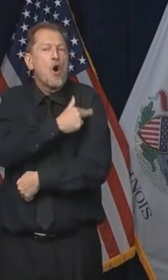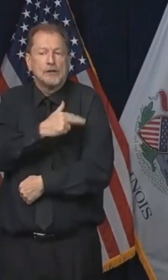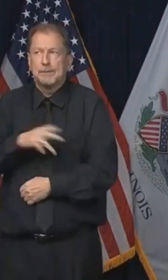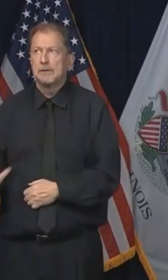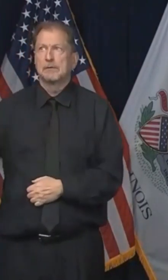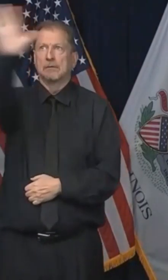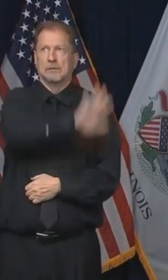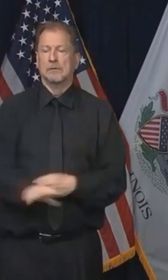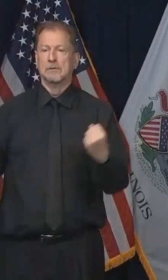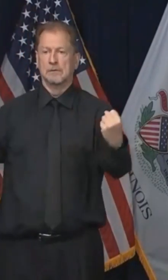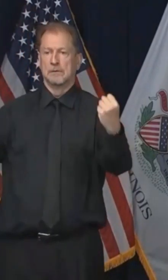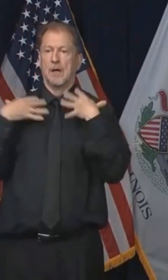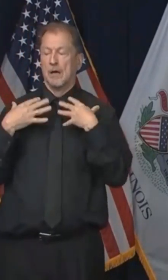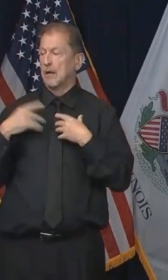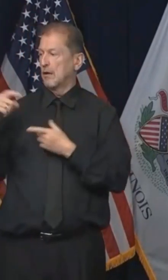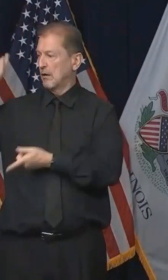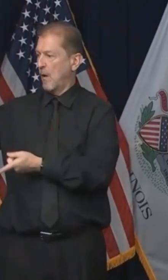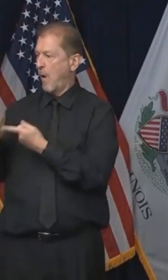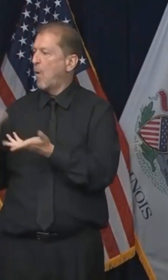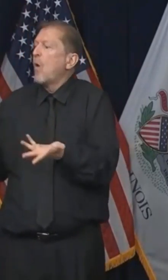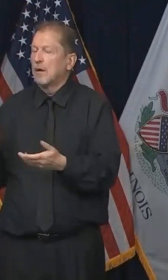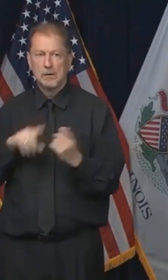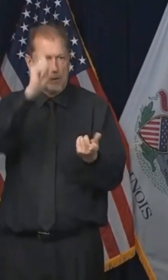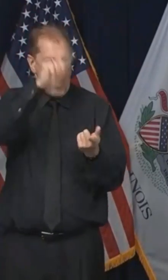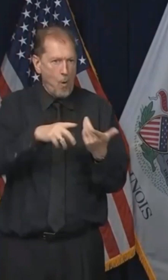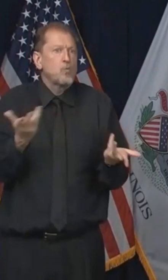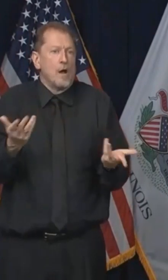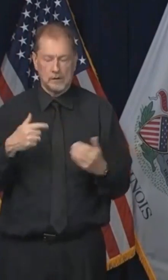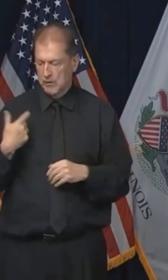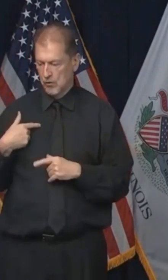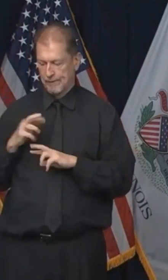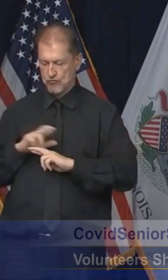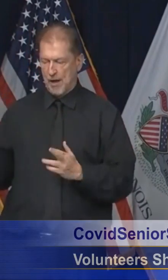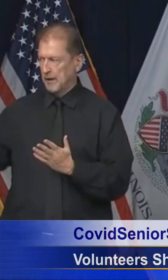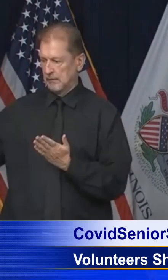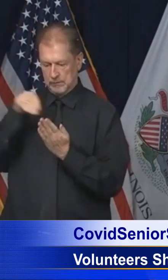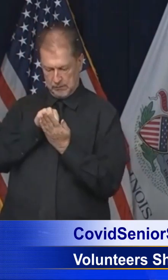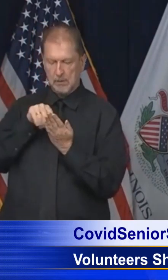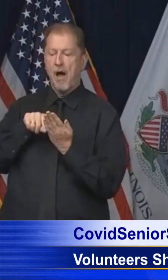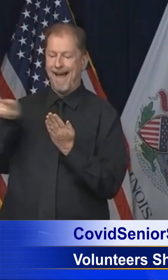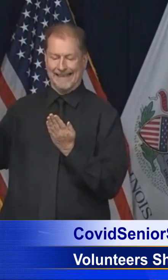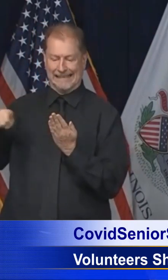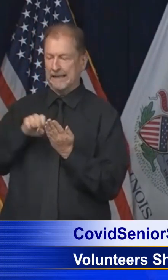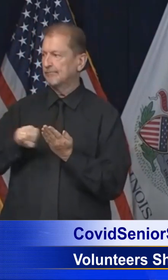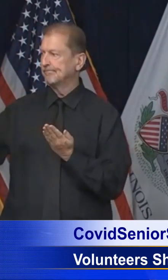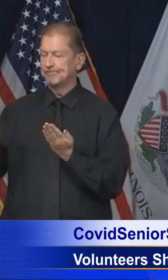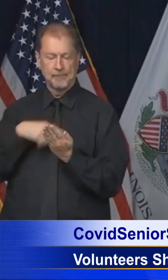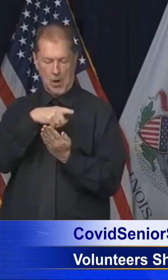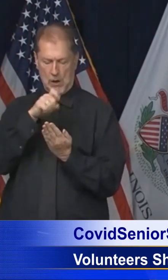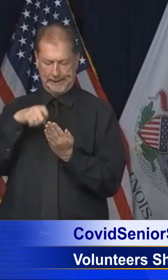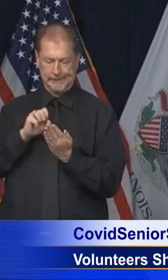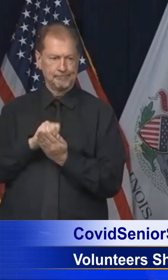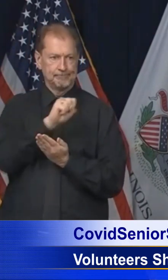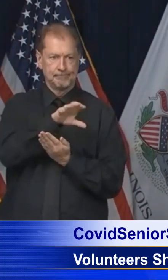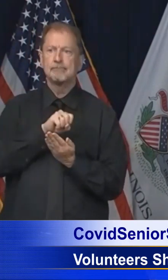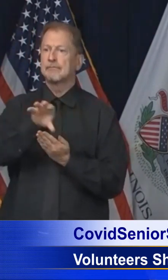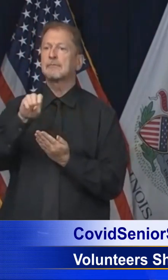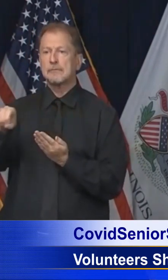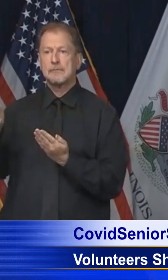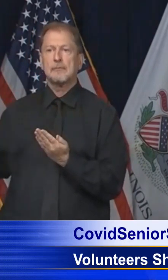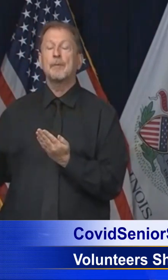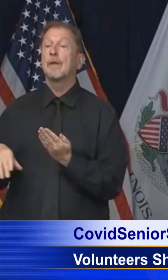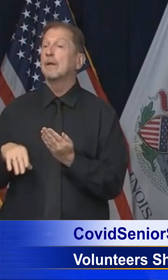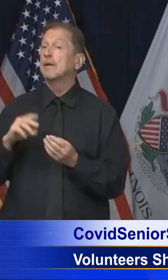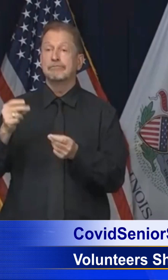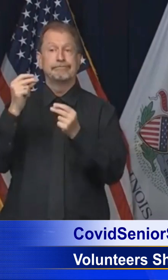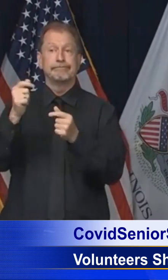what their stores of PPE are, how many days they may have left of PPE, and so on. So we're, as soon